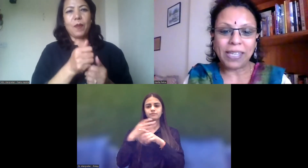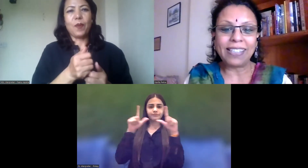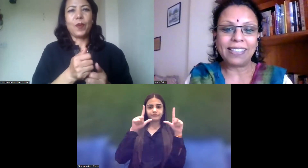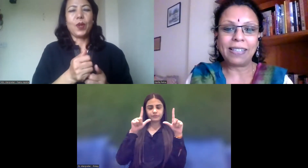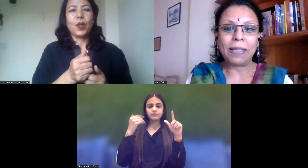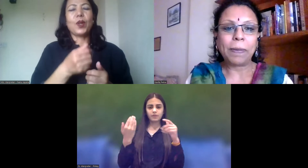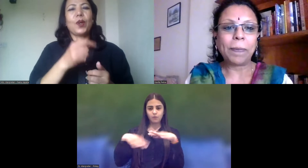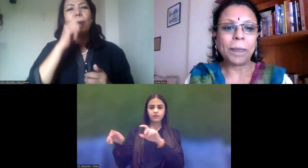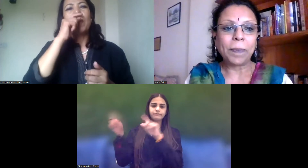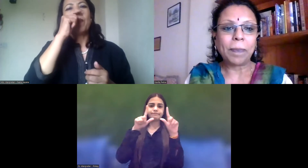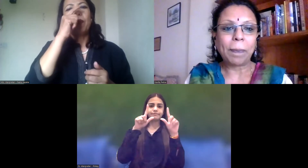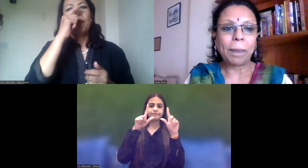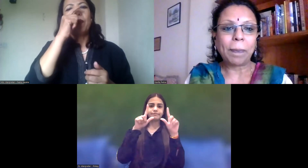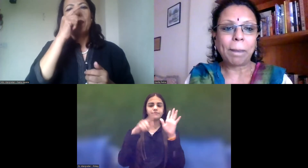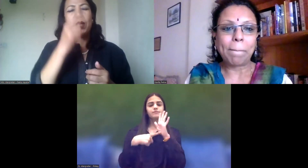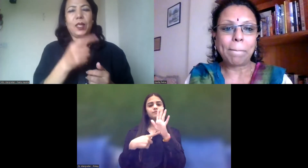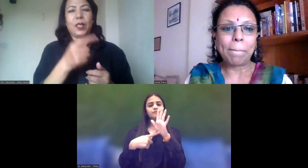to speak.